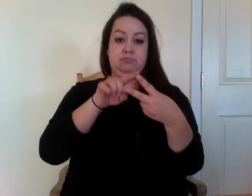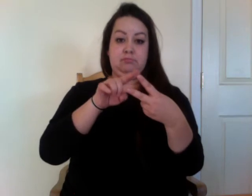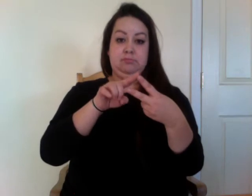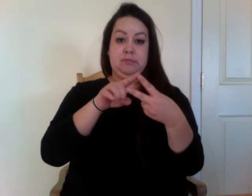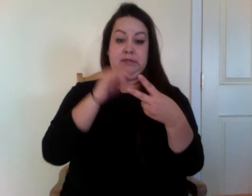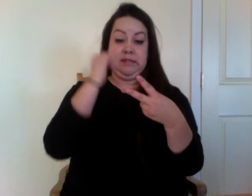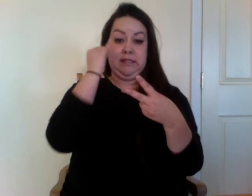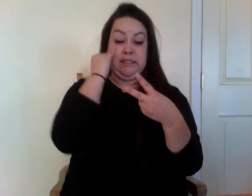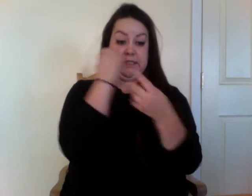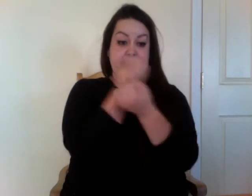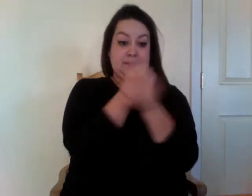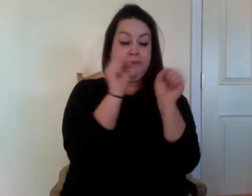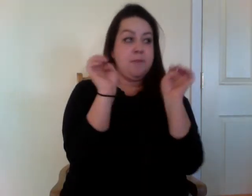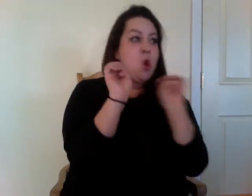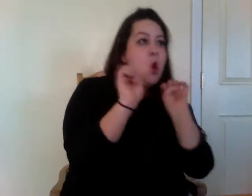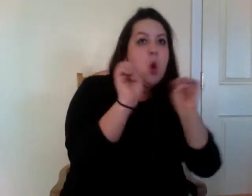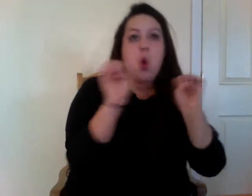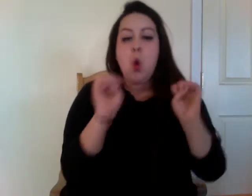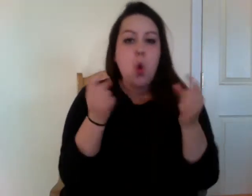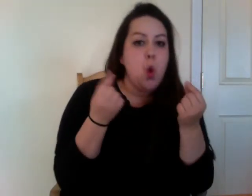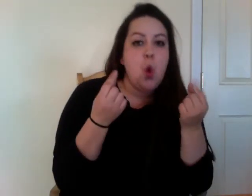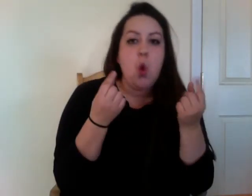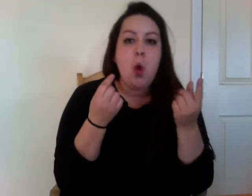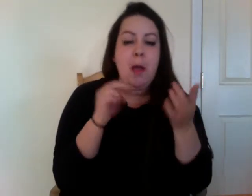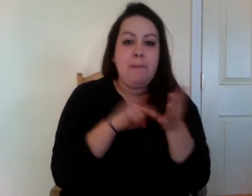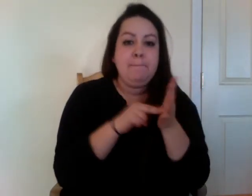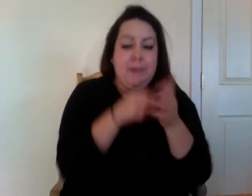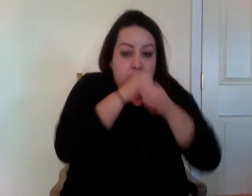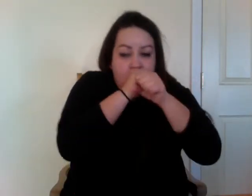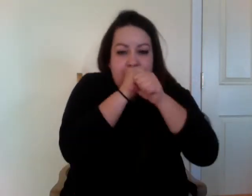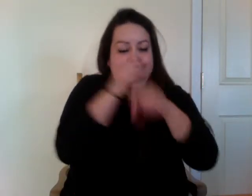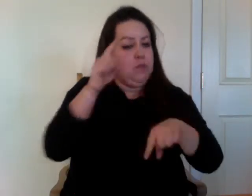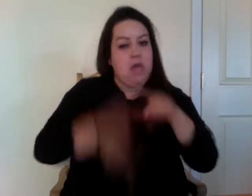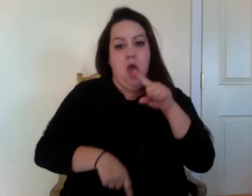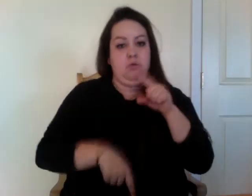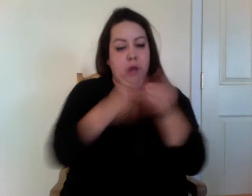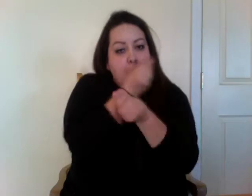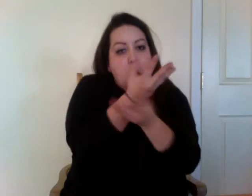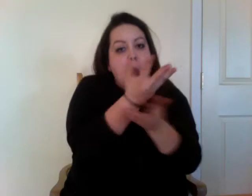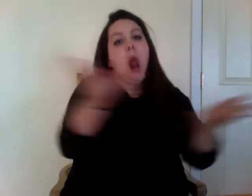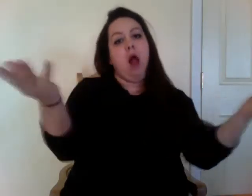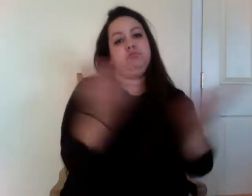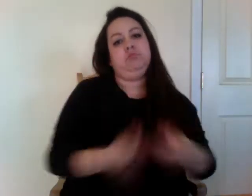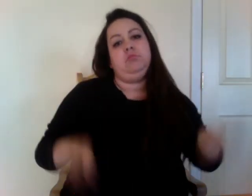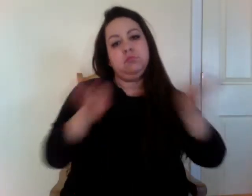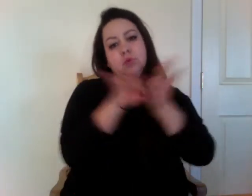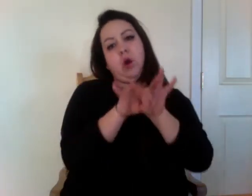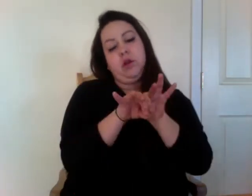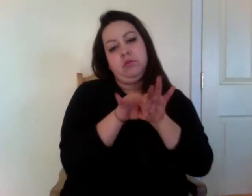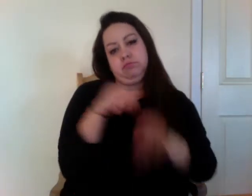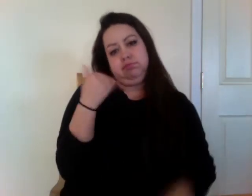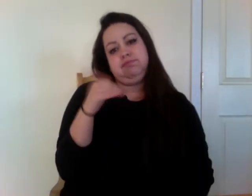safety emergency. Unfortunately, that's something that is very